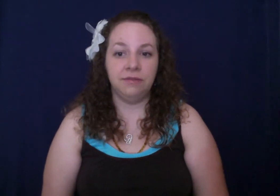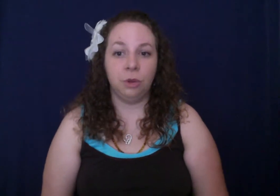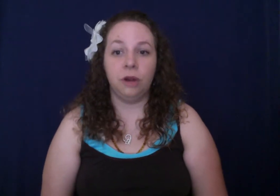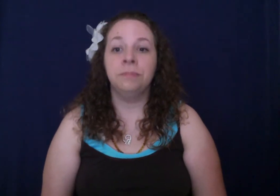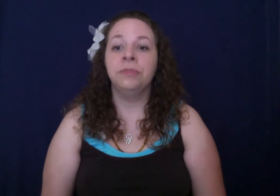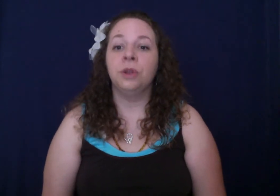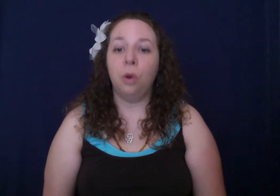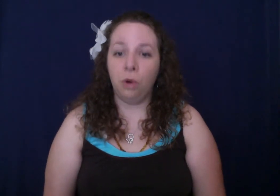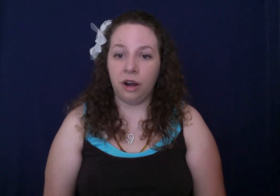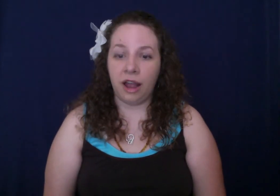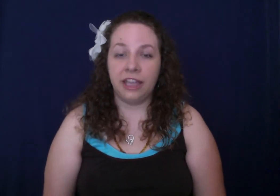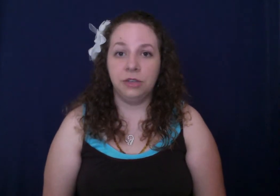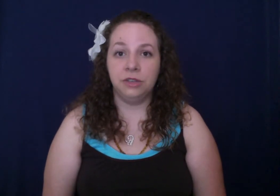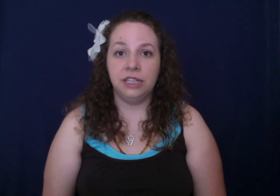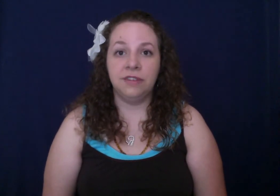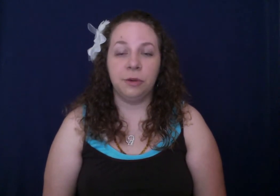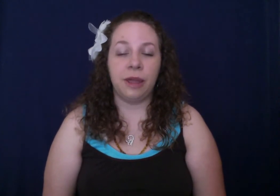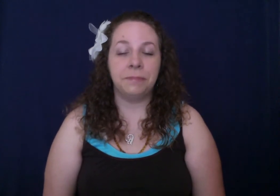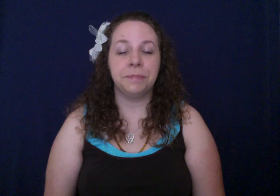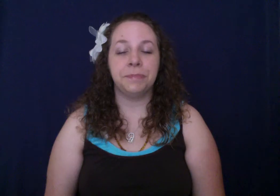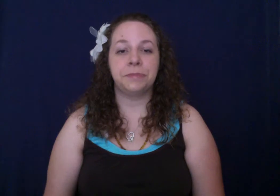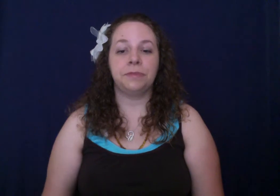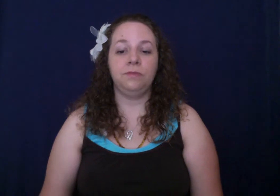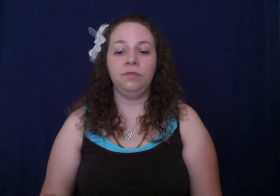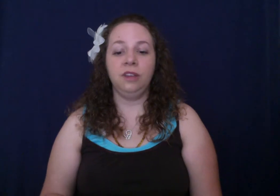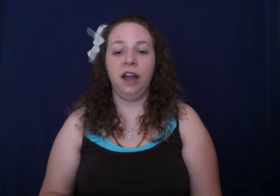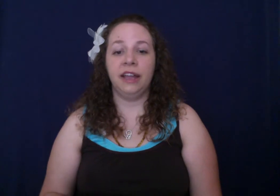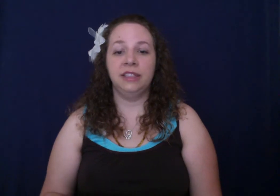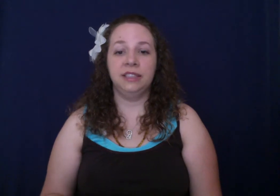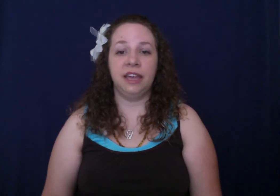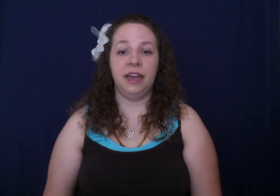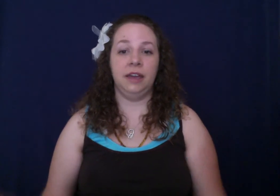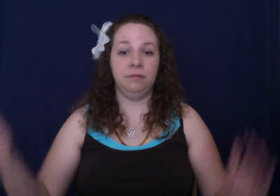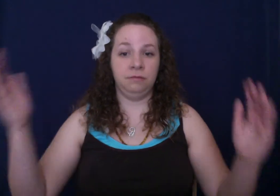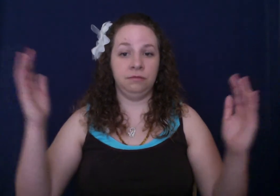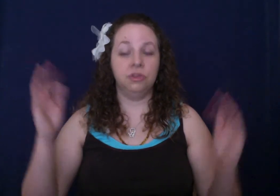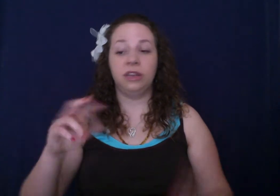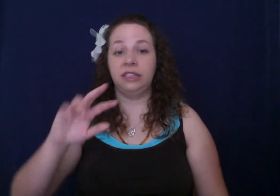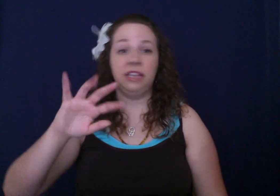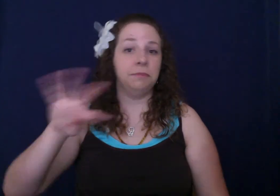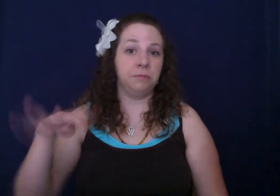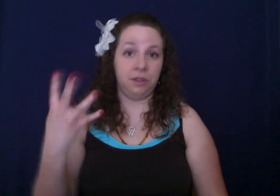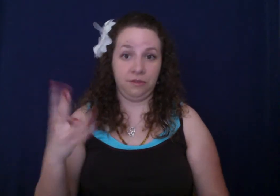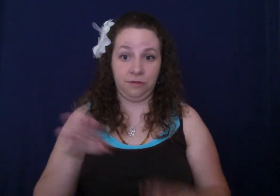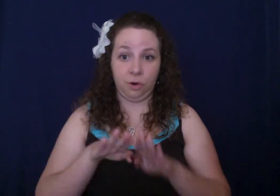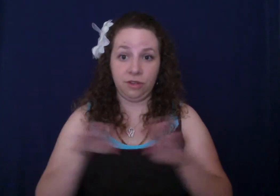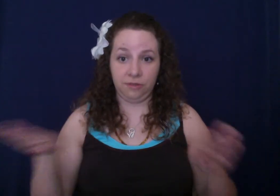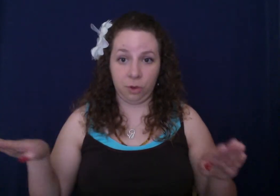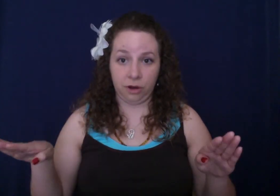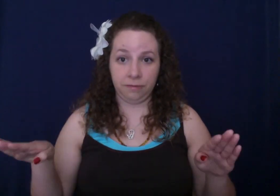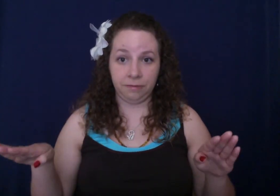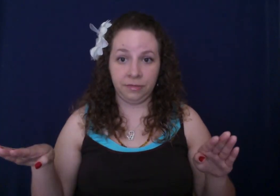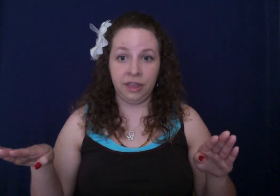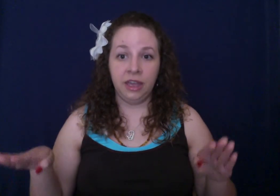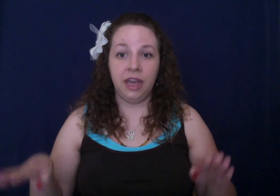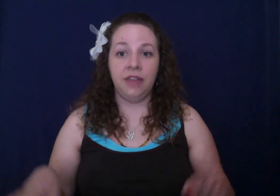floor. Or I can do it a different way. I can say 4th floor, and then I